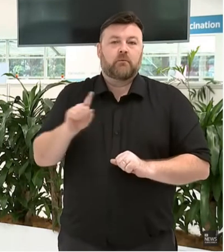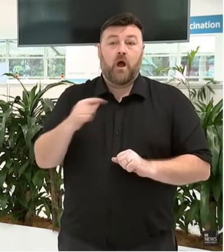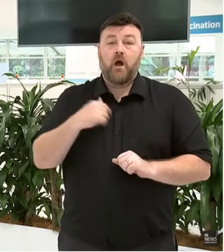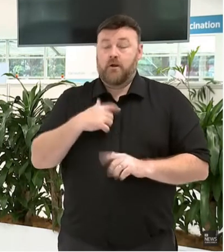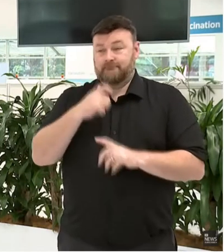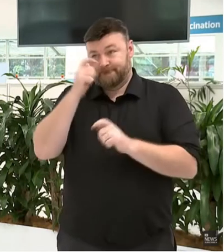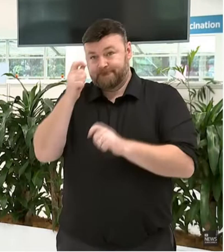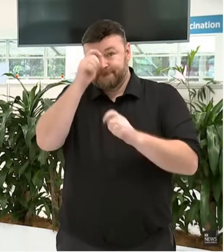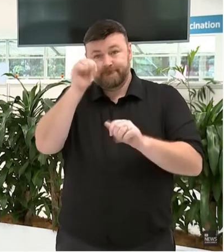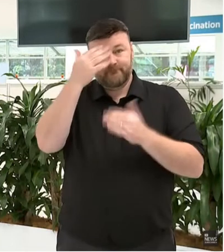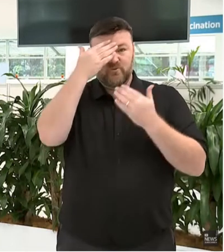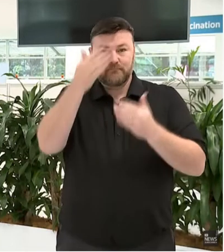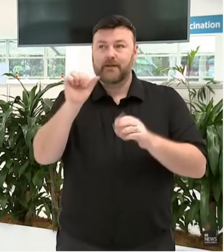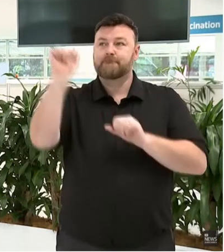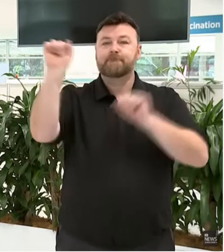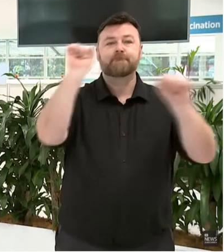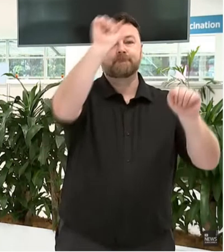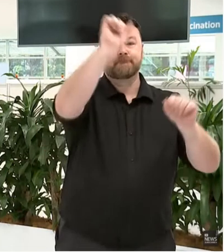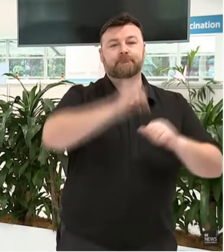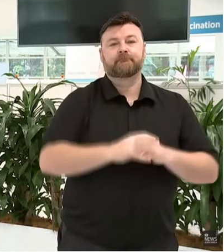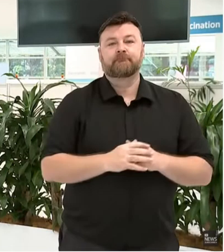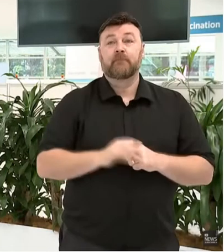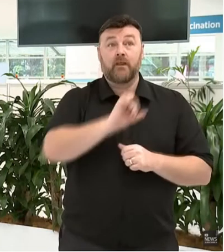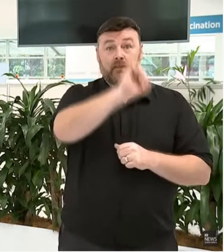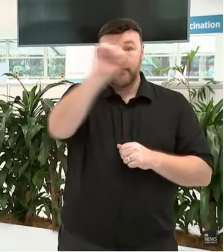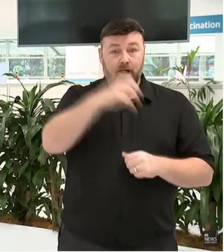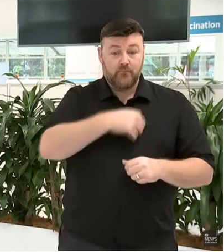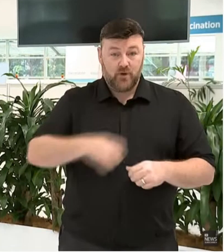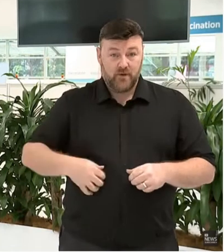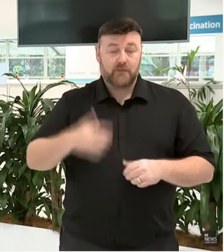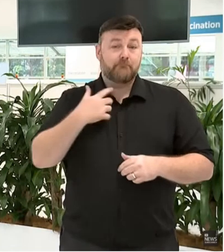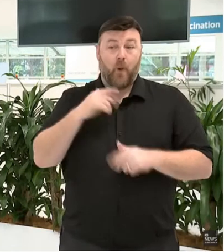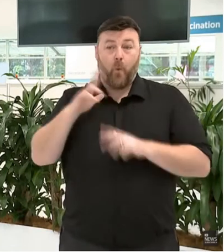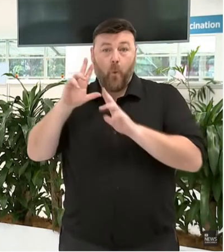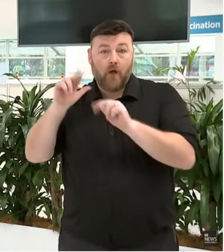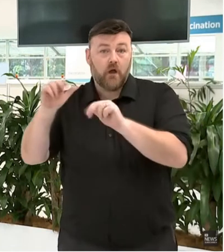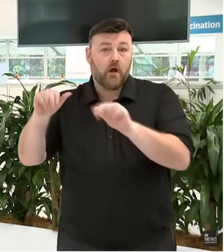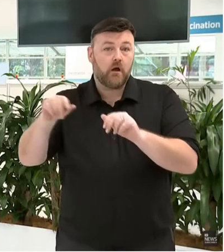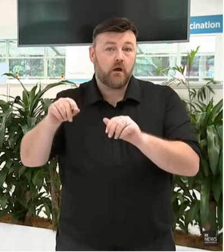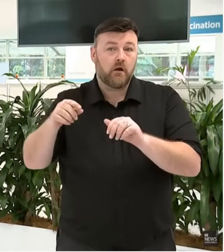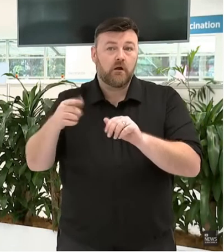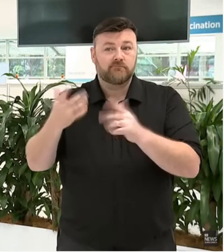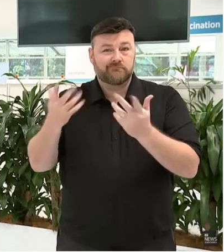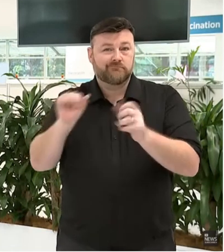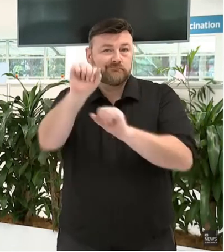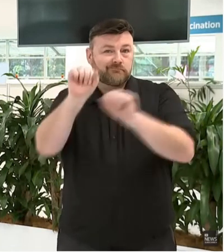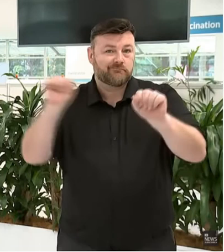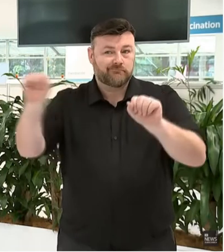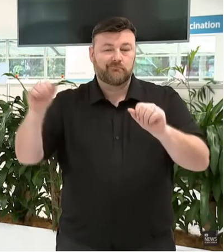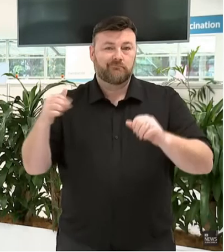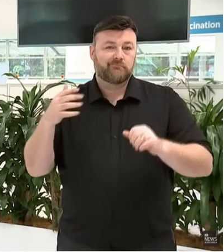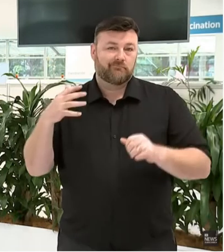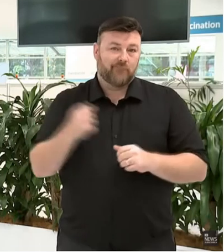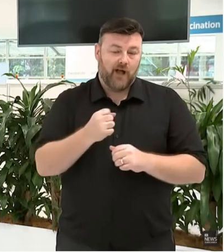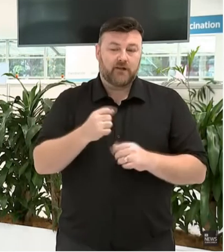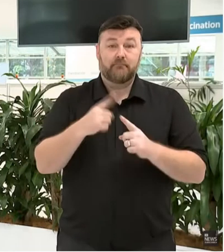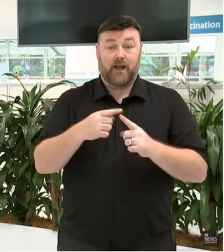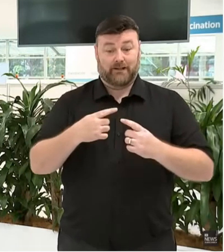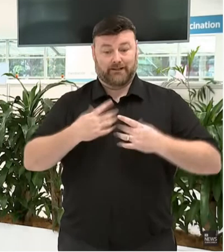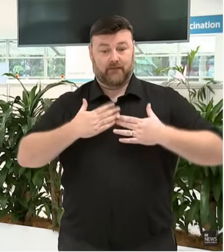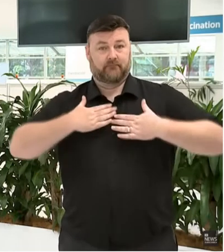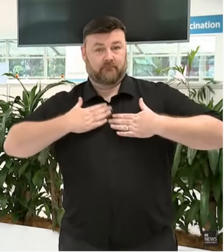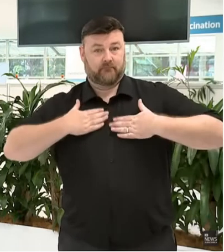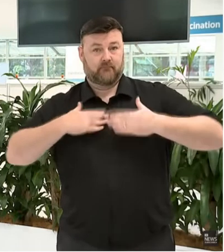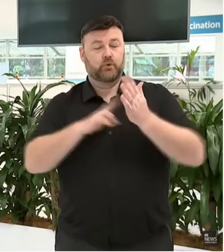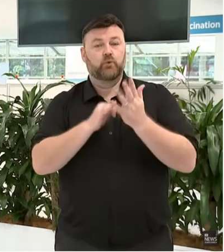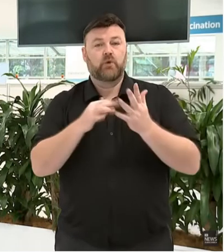the views that the other premiers take. Ultimately, they need to keep their people safe. We just don't believe that the